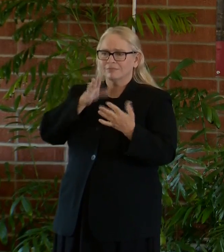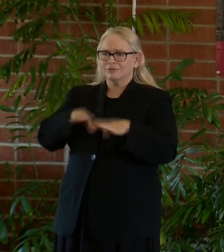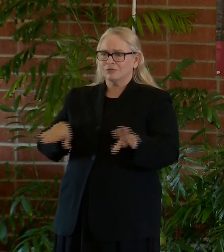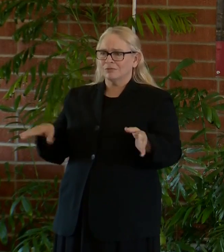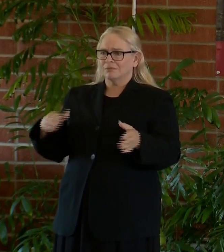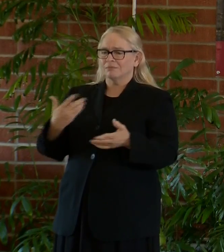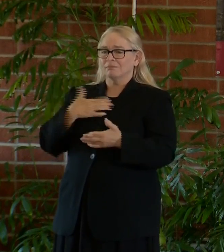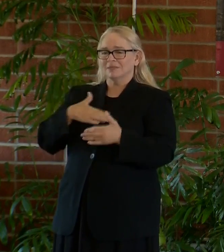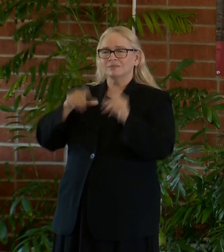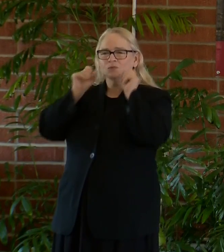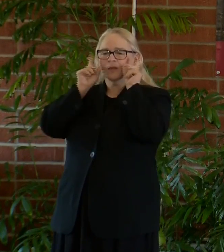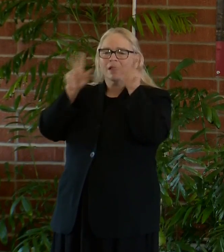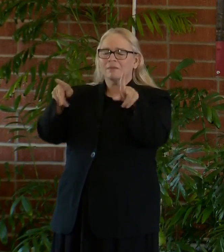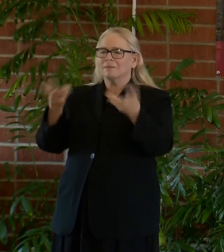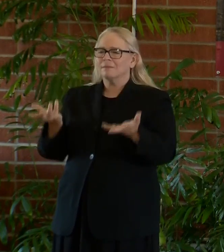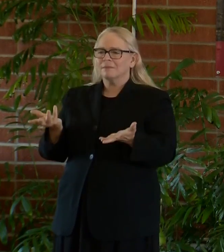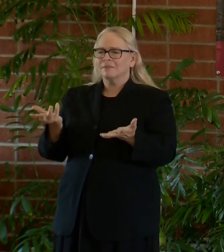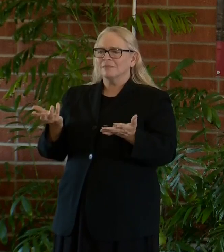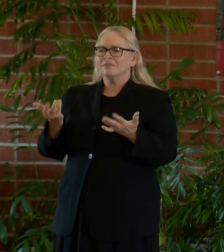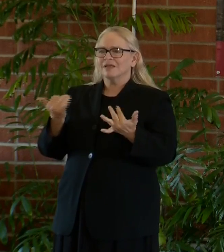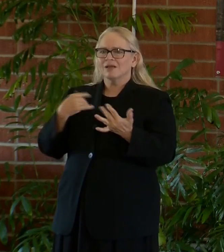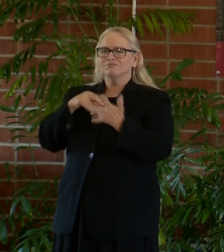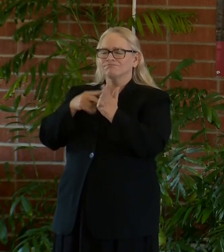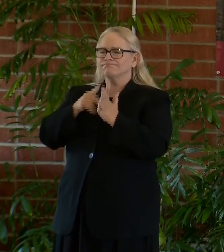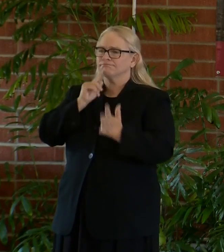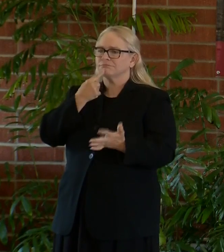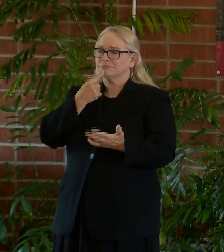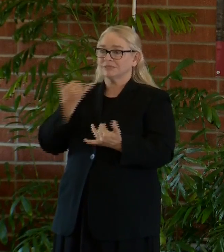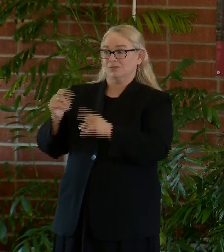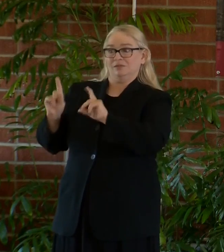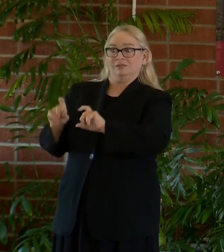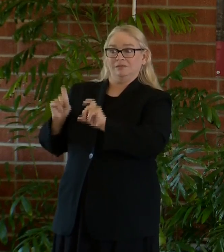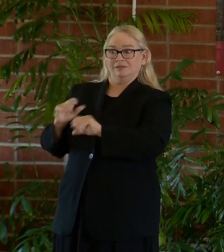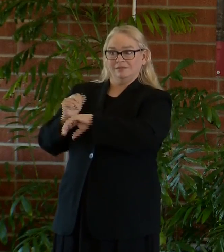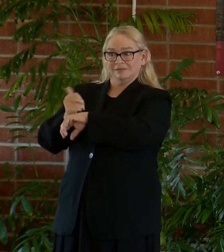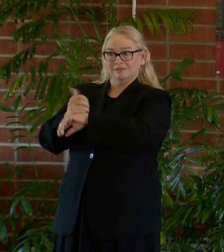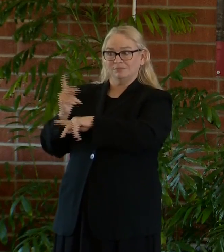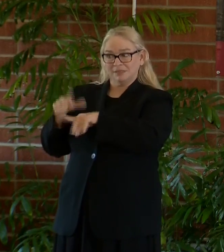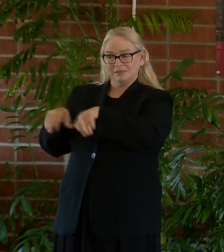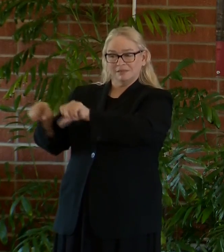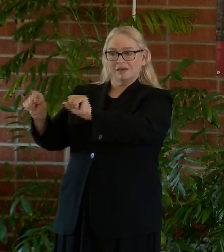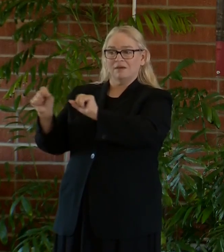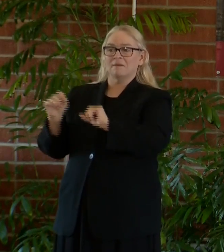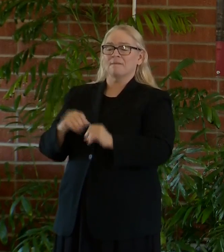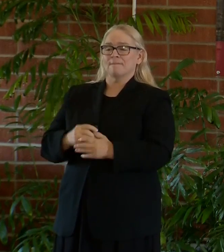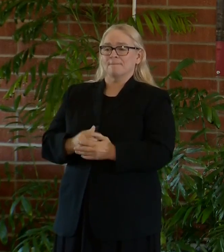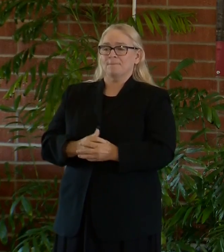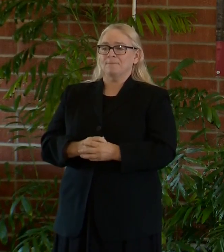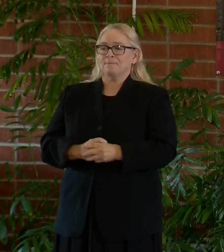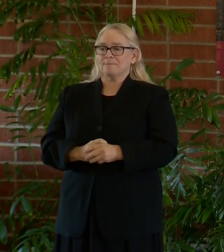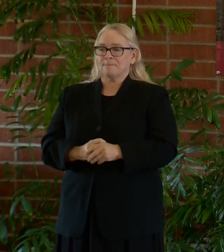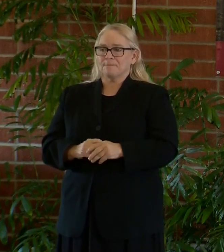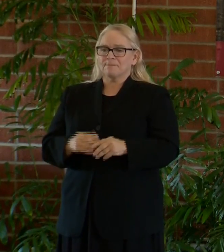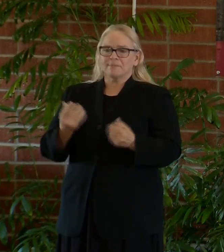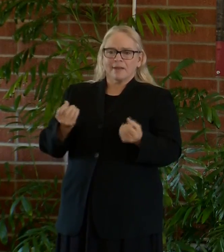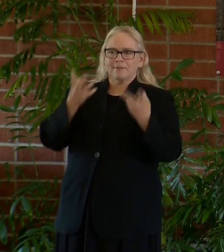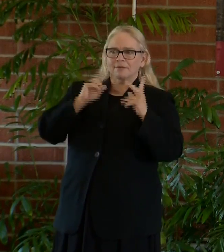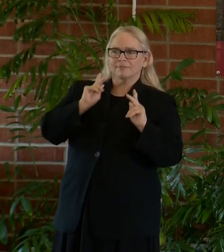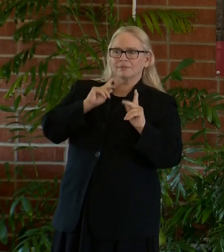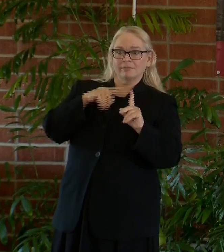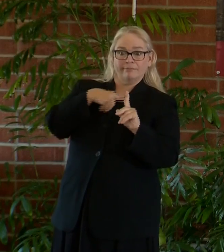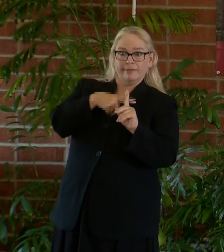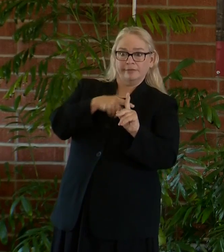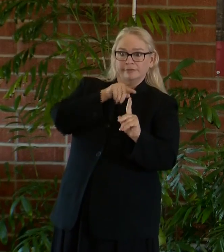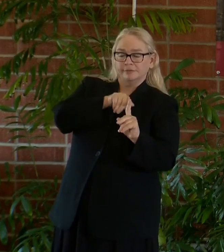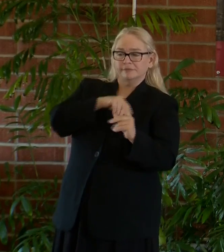that reality. Tests continue to rise in this state. Total number of people tested positive continues to rise in